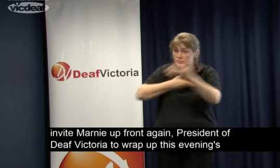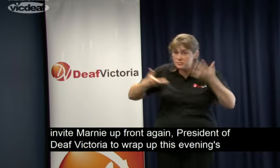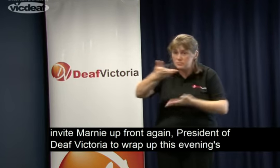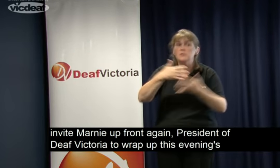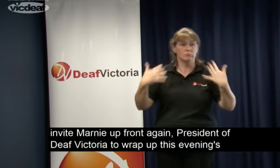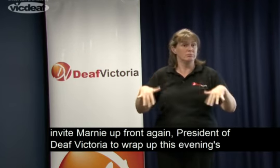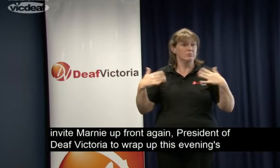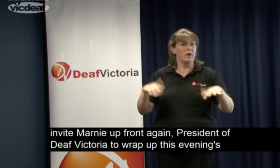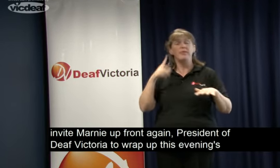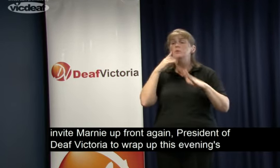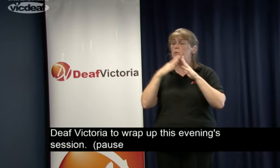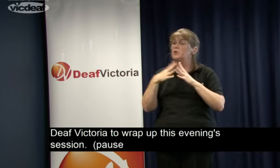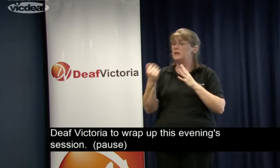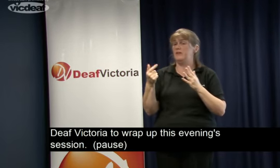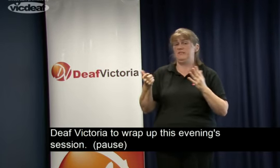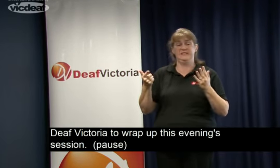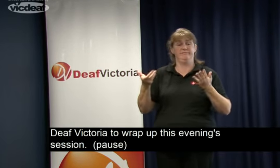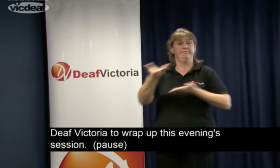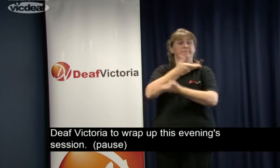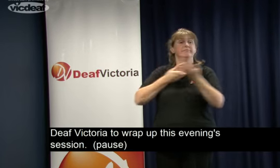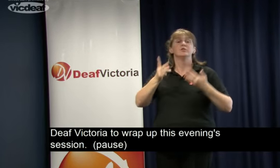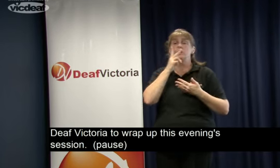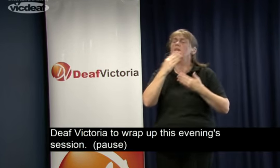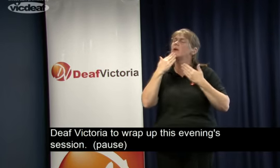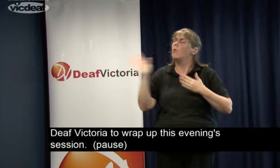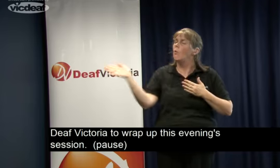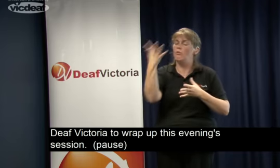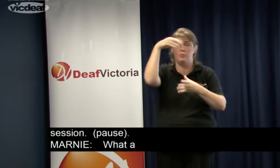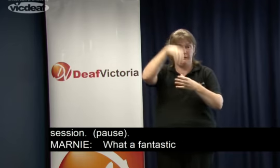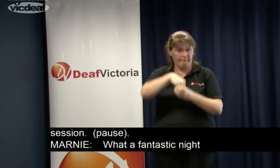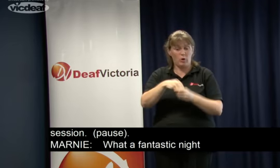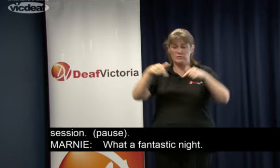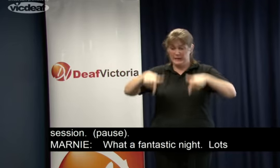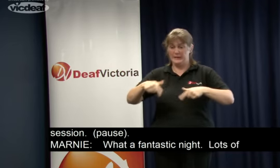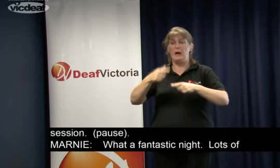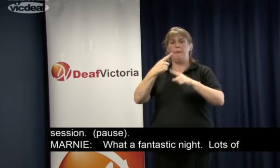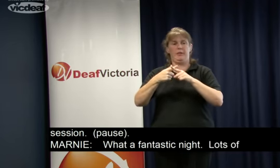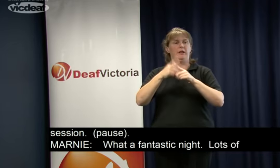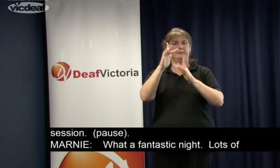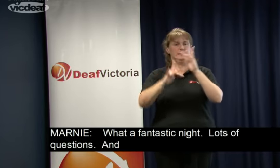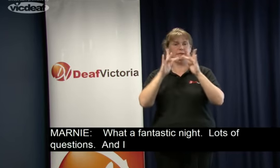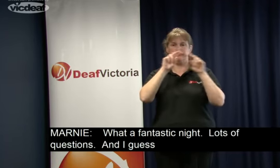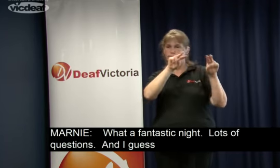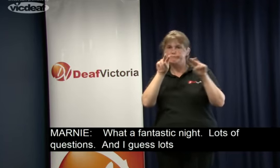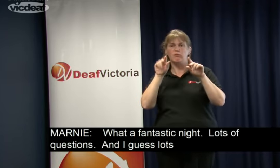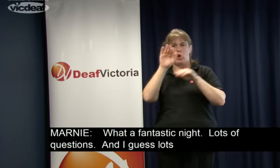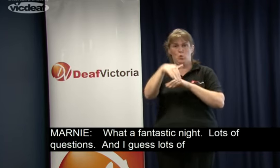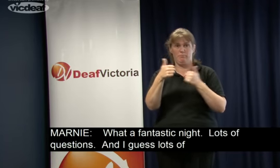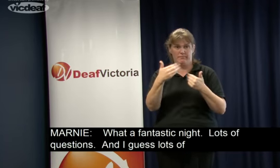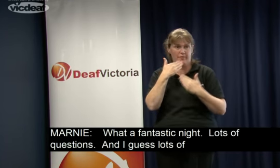What a fantastic night, lots of questions and I guess lots of consideration to be made. And